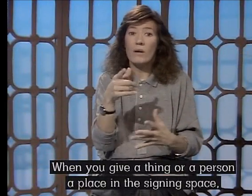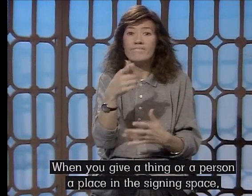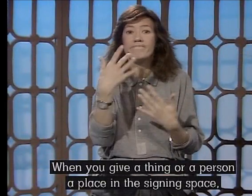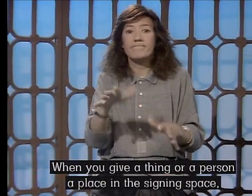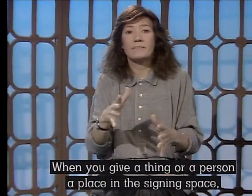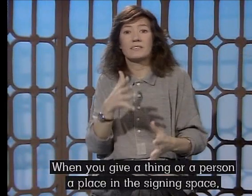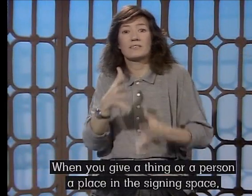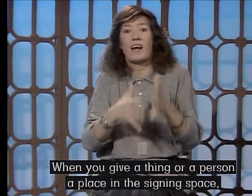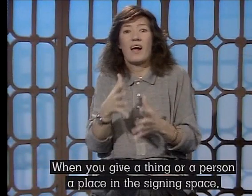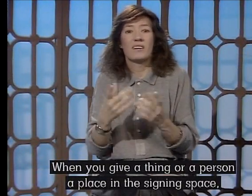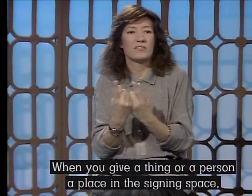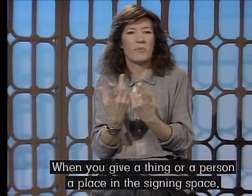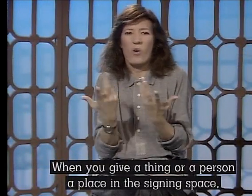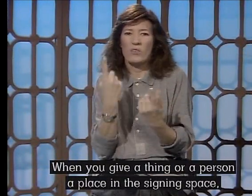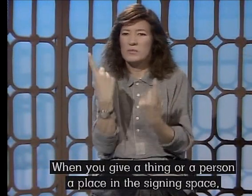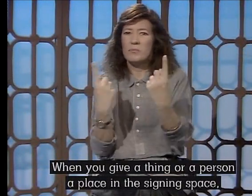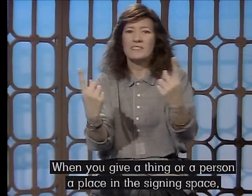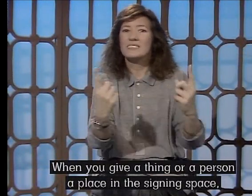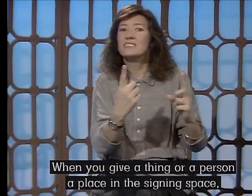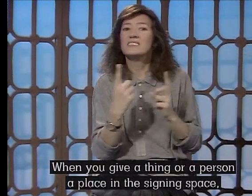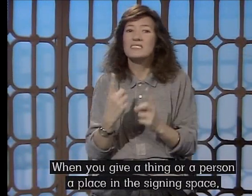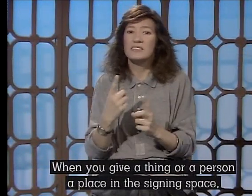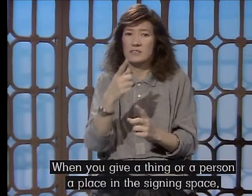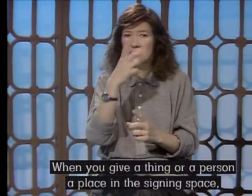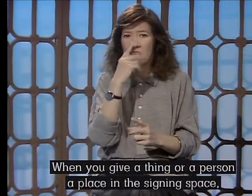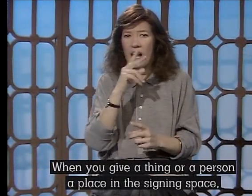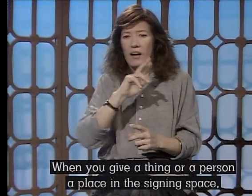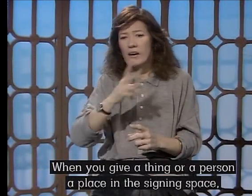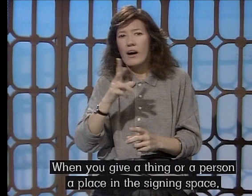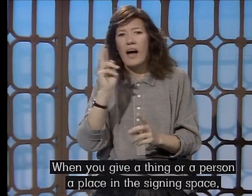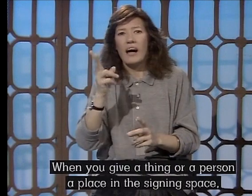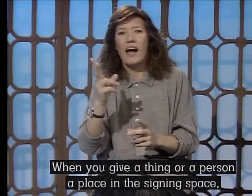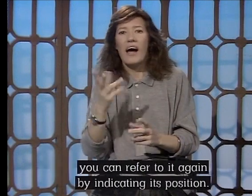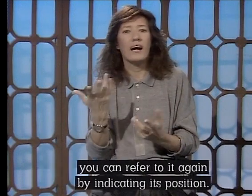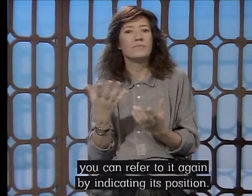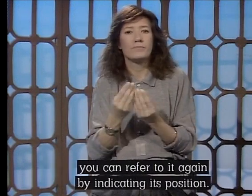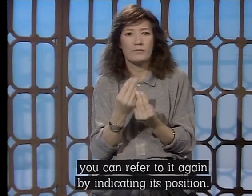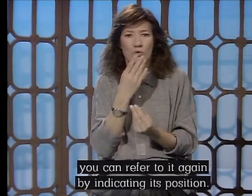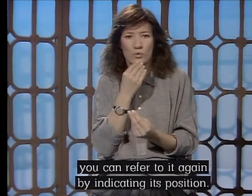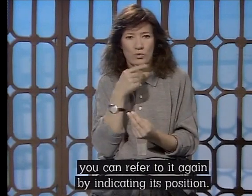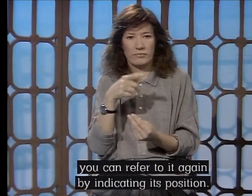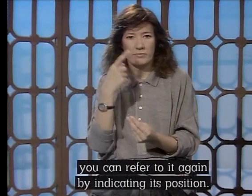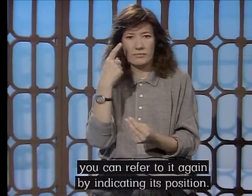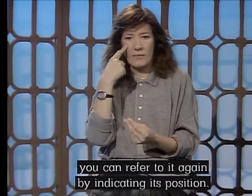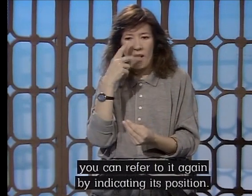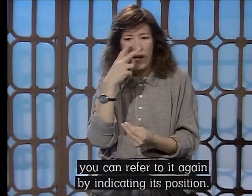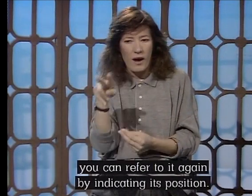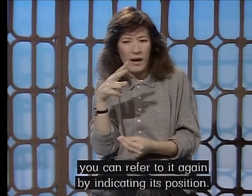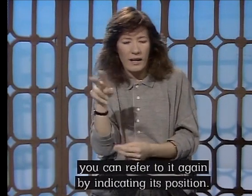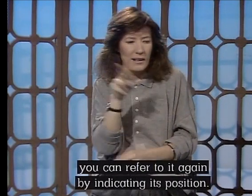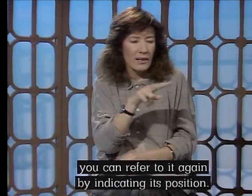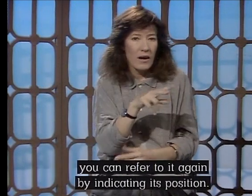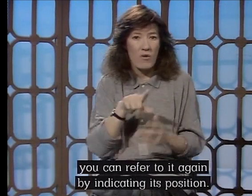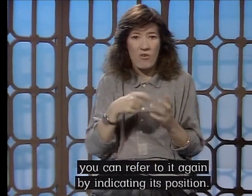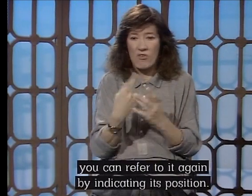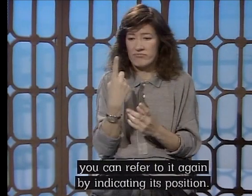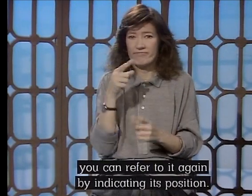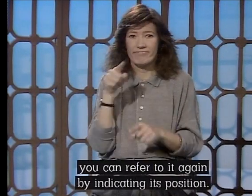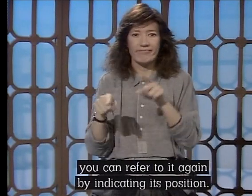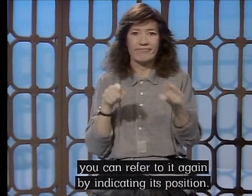Once you've given something or someone a place in the signing space, you can refer to them again just by looking at or pointing to their